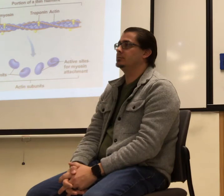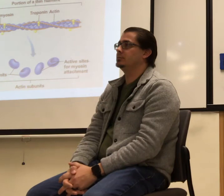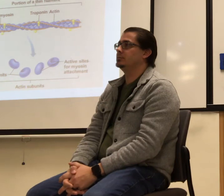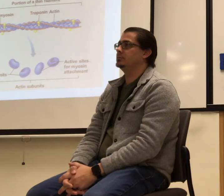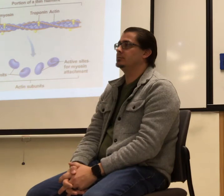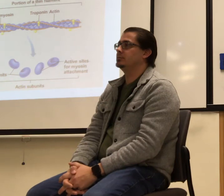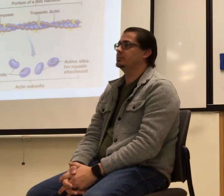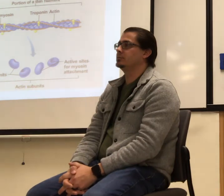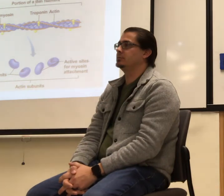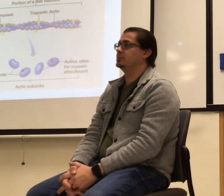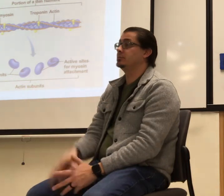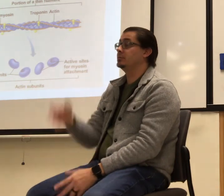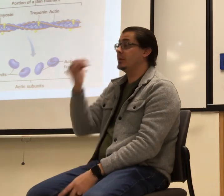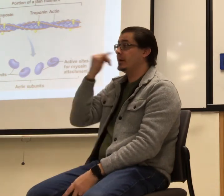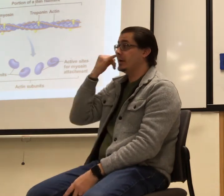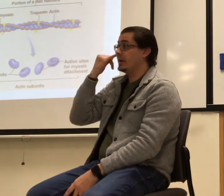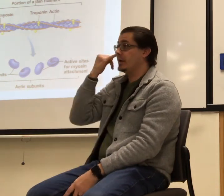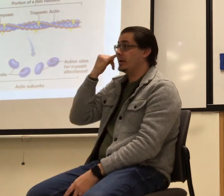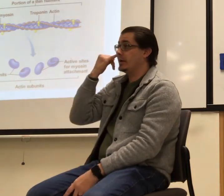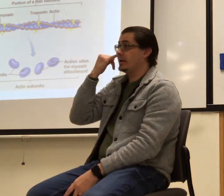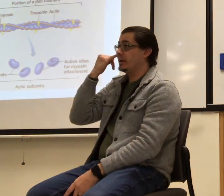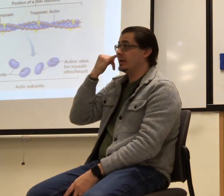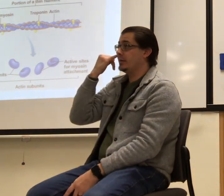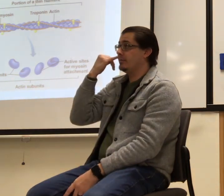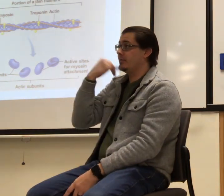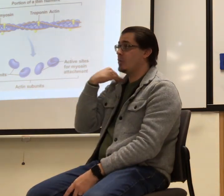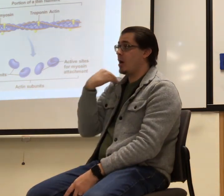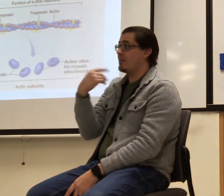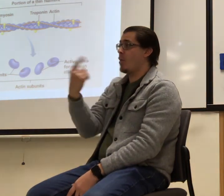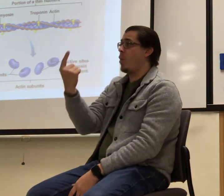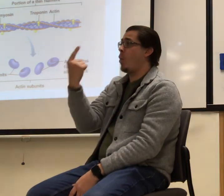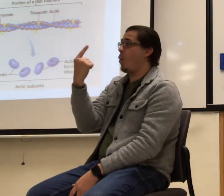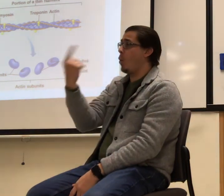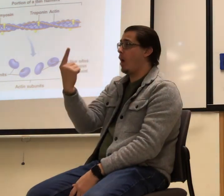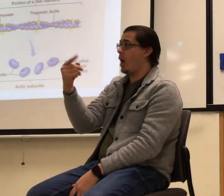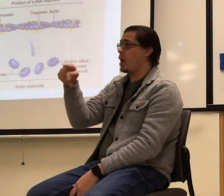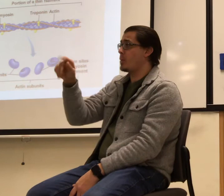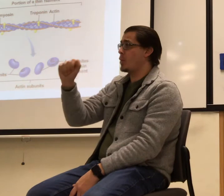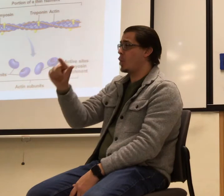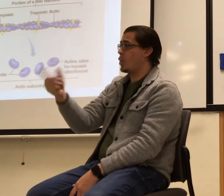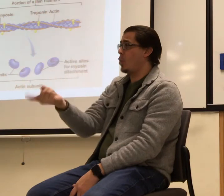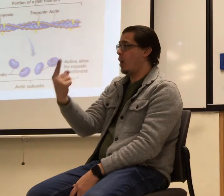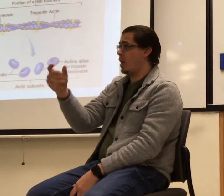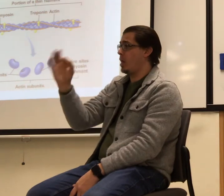If you take a pearl, they call that the actin subunit.